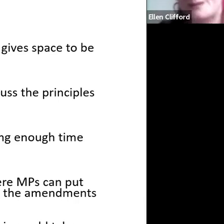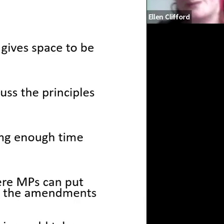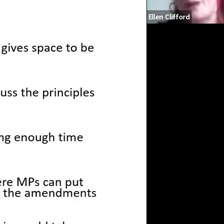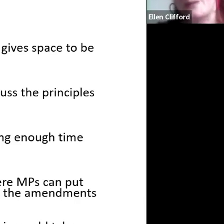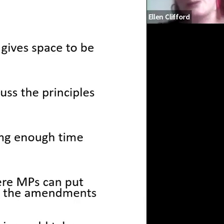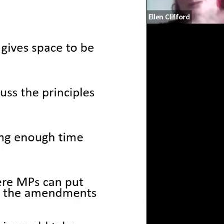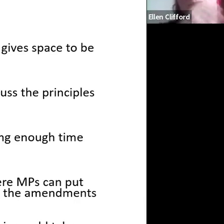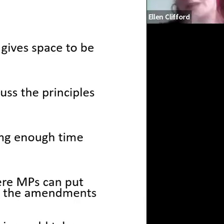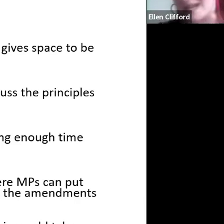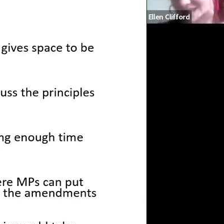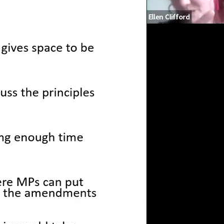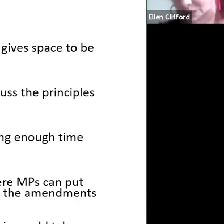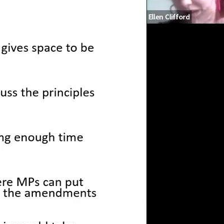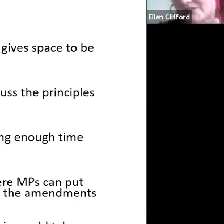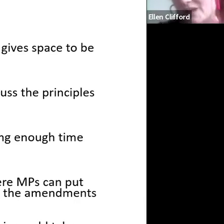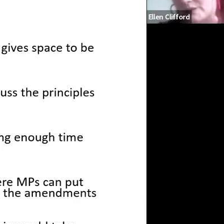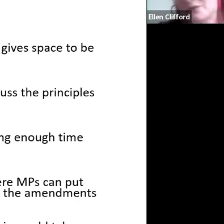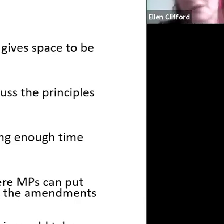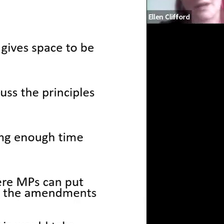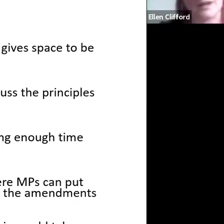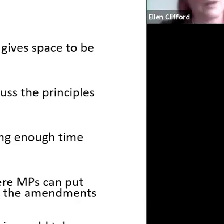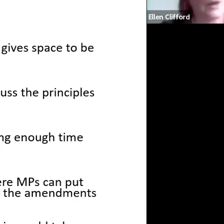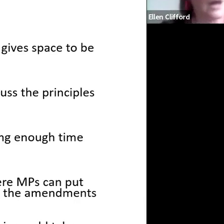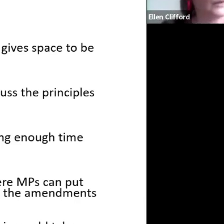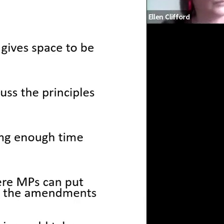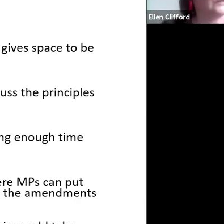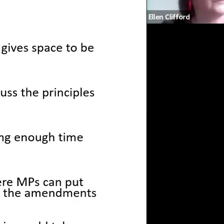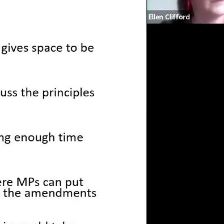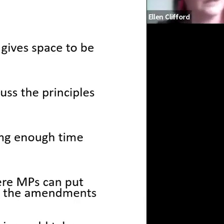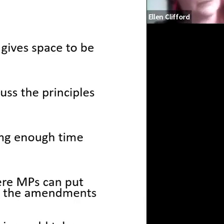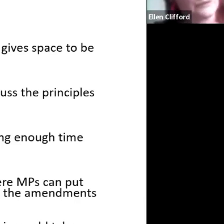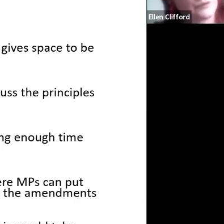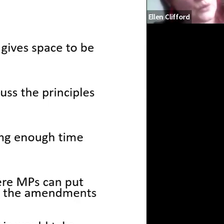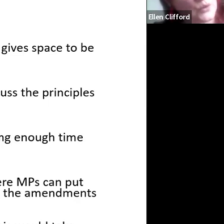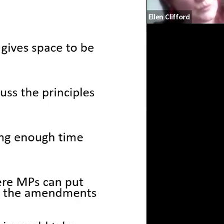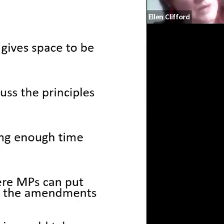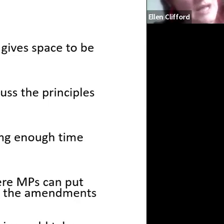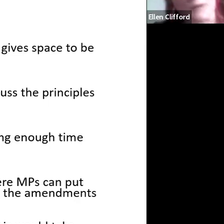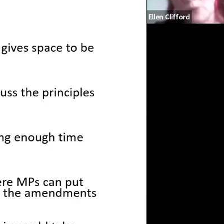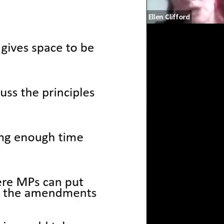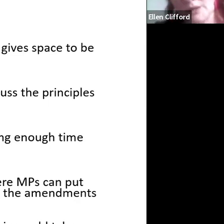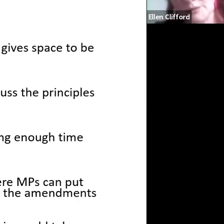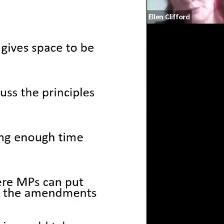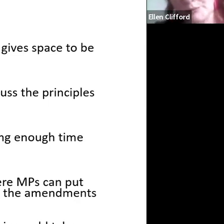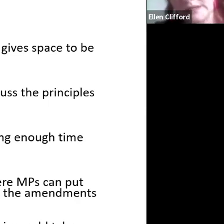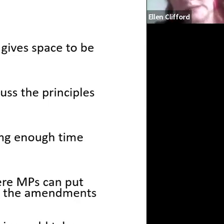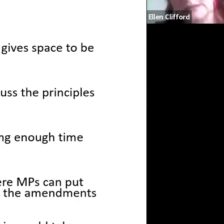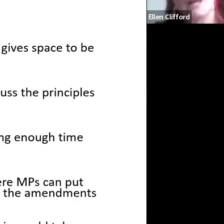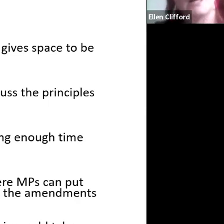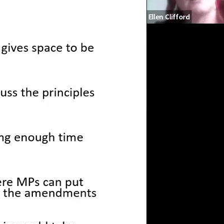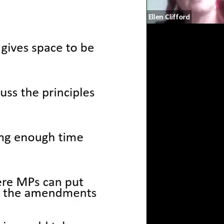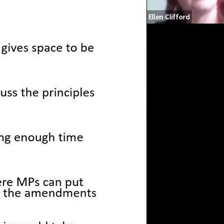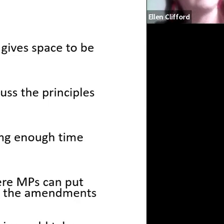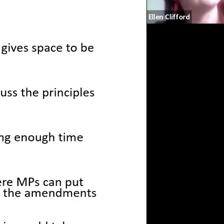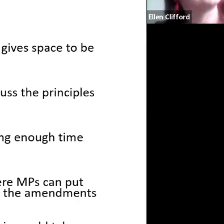in the past where the Lords vote against something. We had that with the welfare reform and work